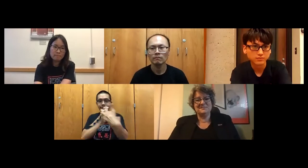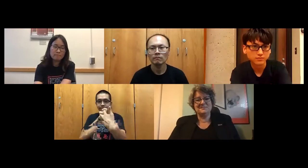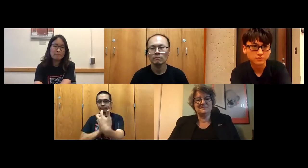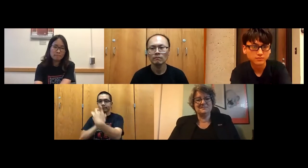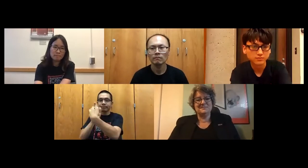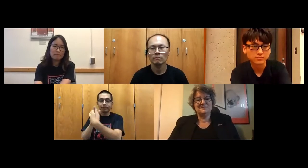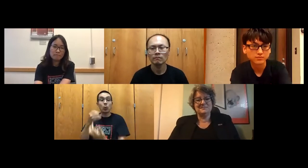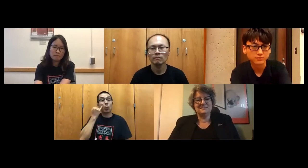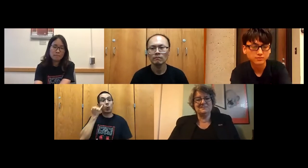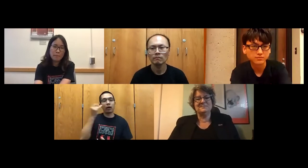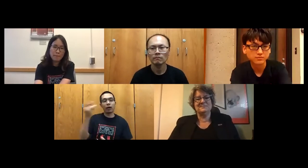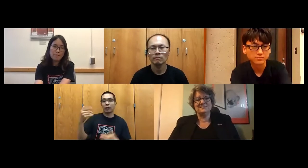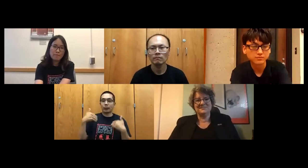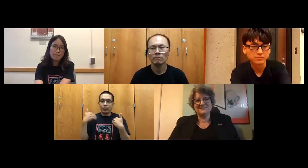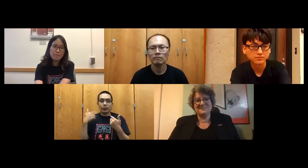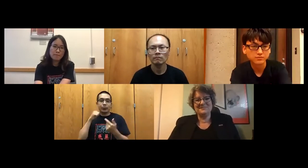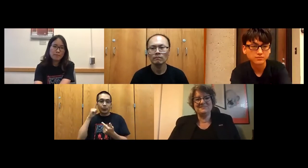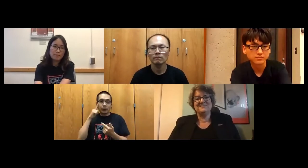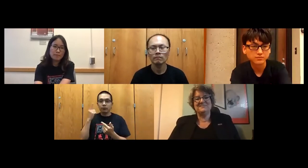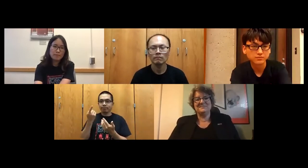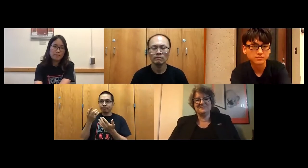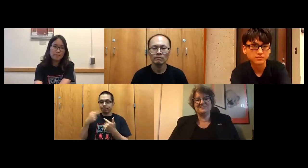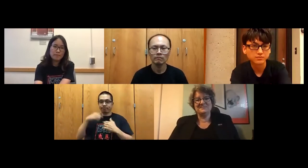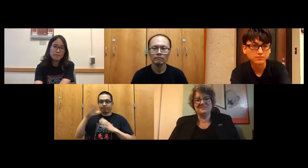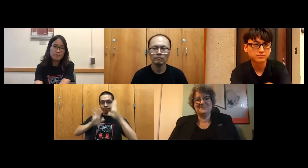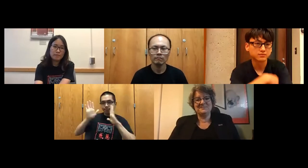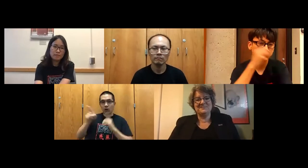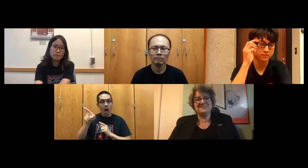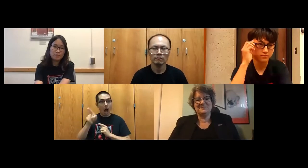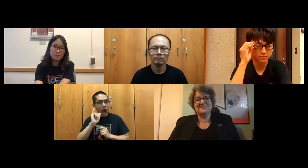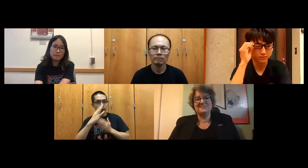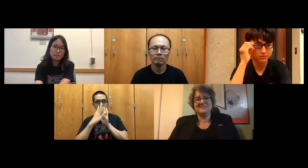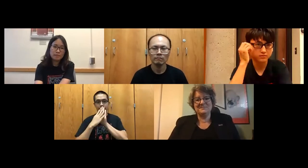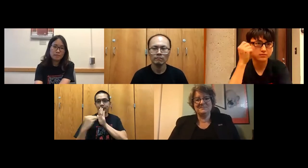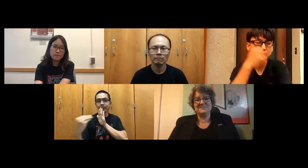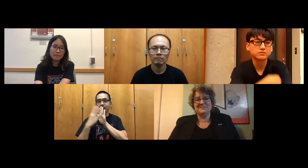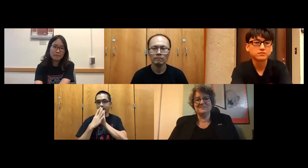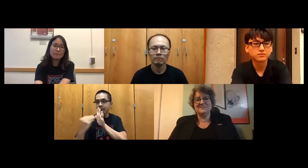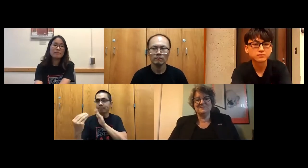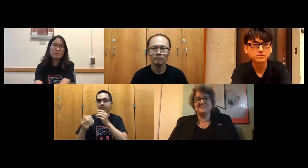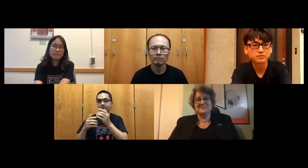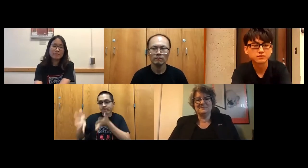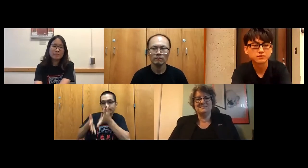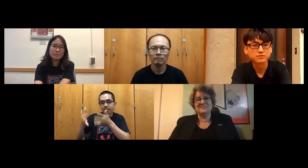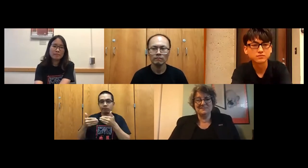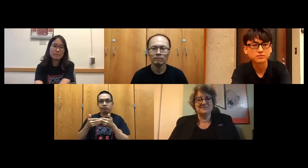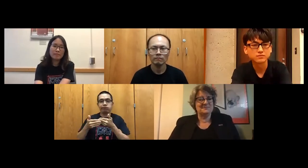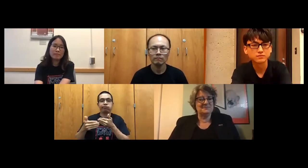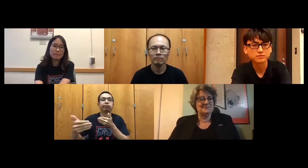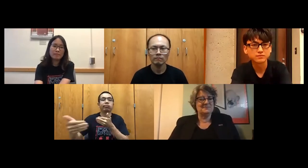in their 40s and their 50s, 60s, and so on. As a young deaf person, I would try to assimilate into what they were saying